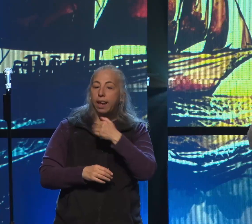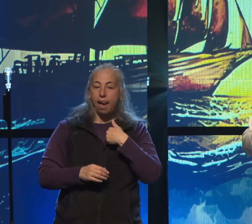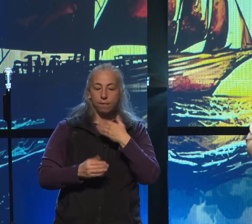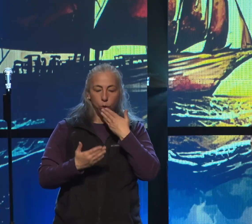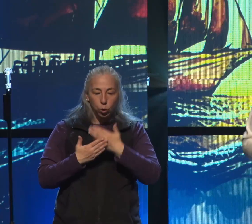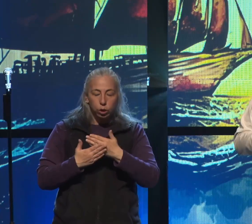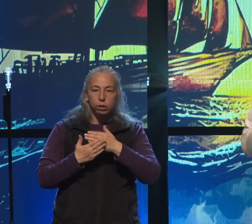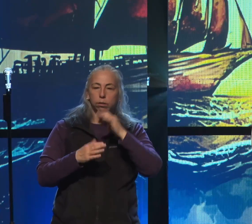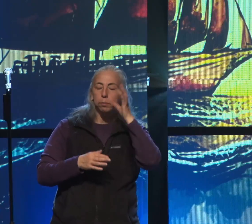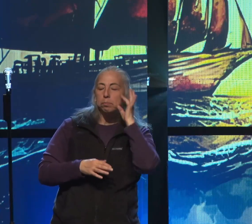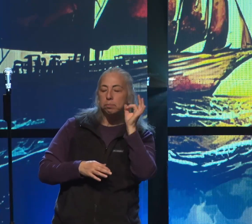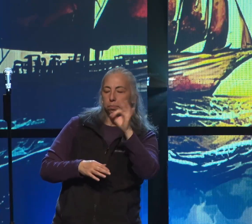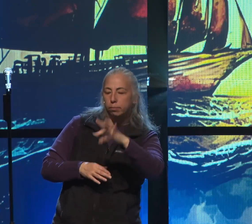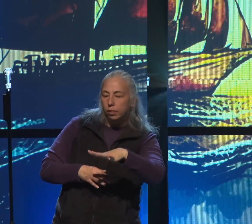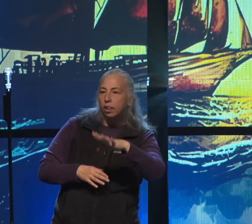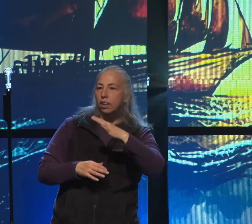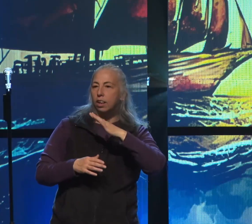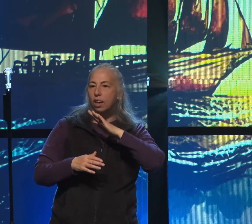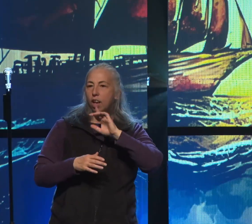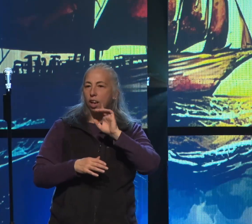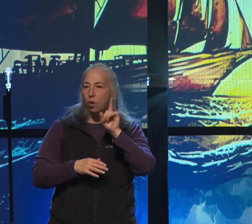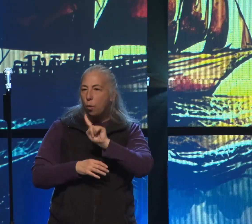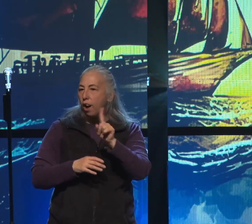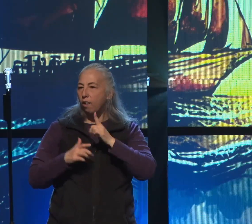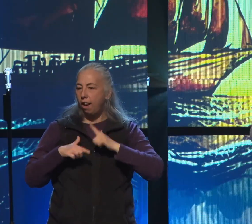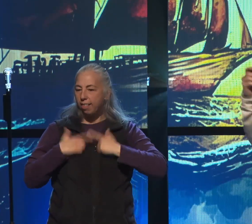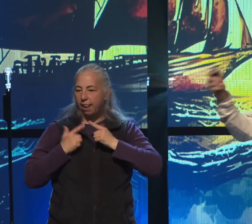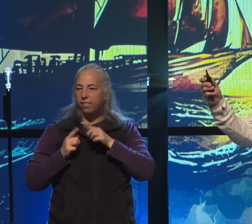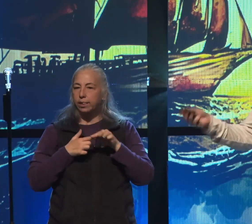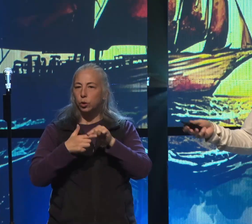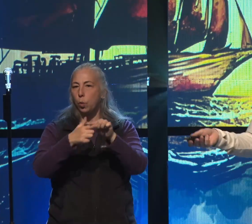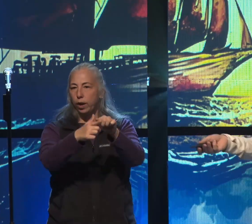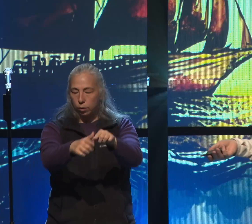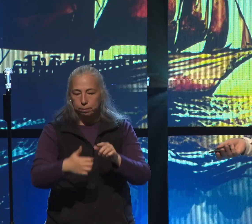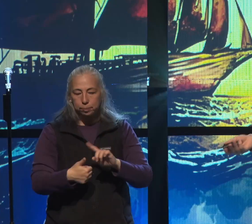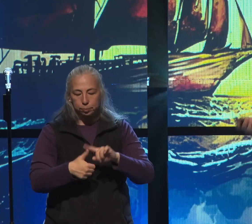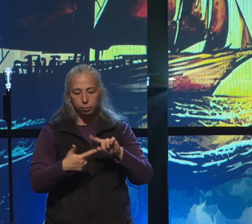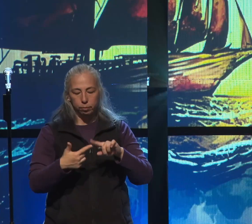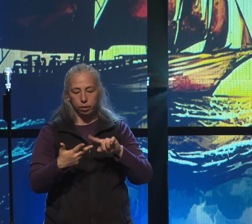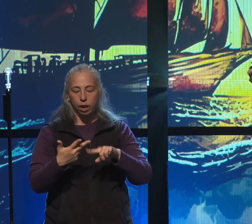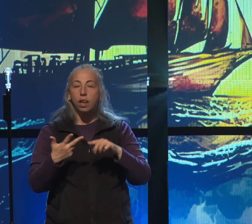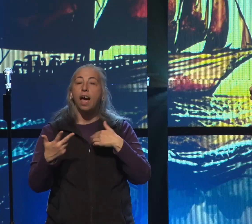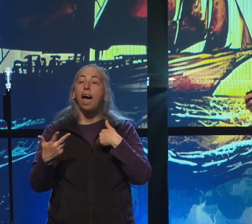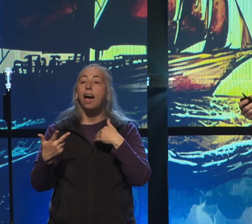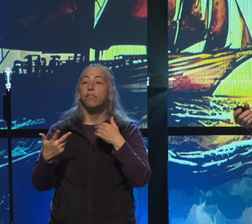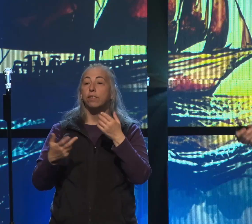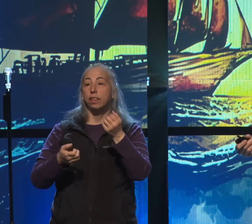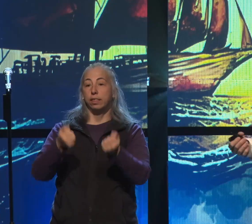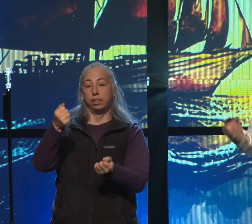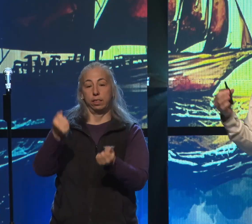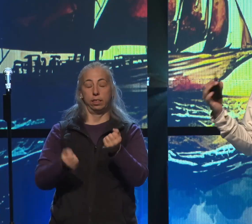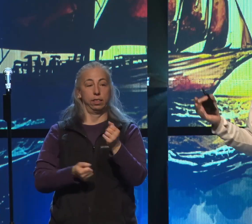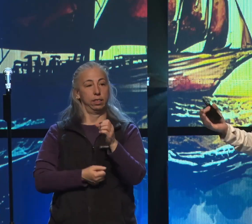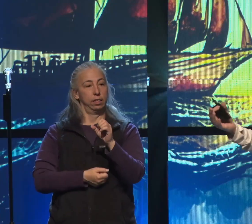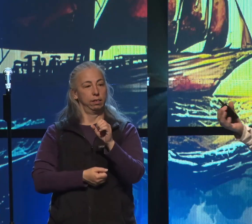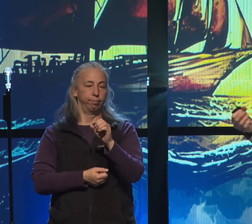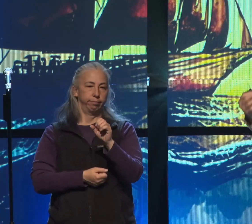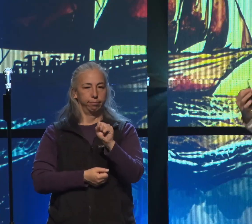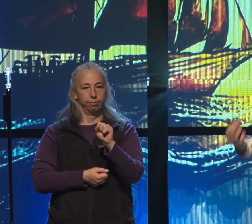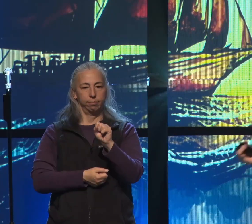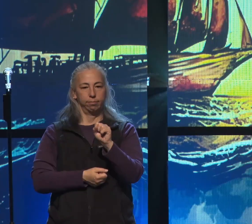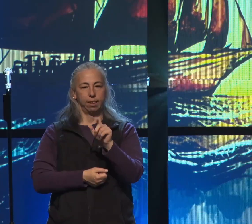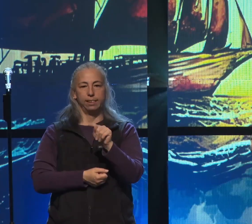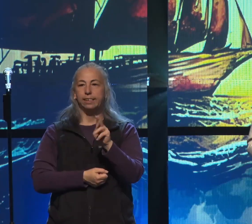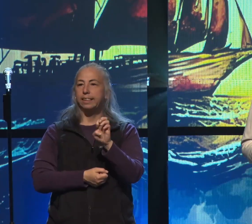the direction we're headed. So those are our emotions, intuitions, things like that. Then we have a steering wheel, right? So the steering wheel is going to represent